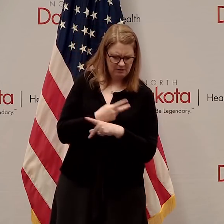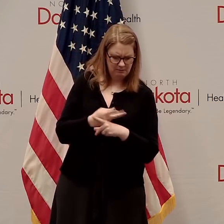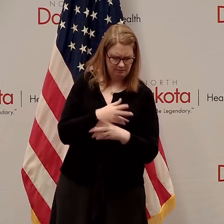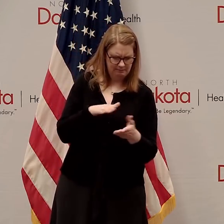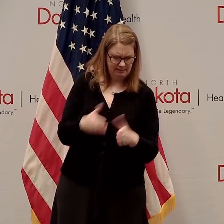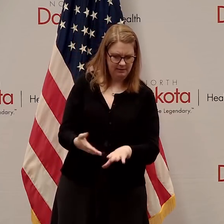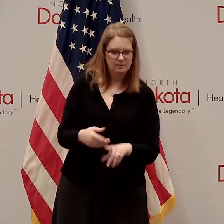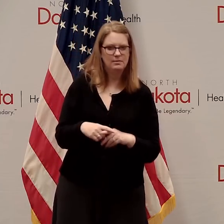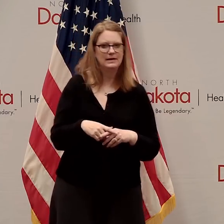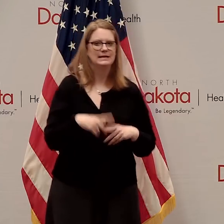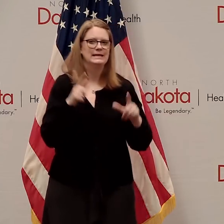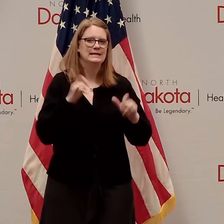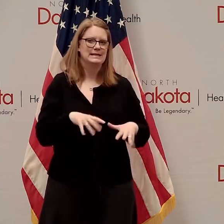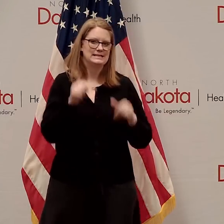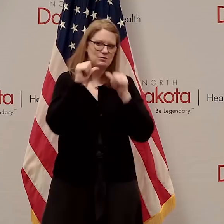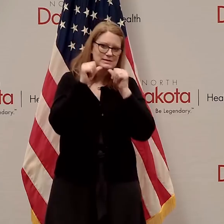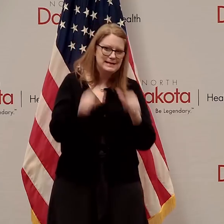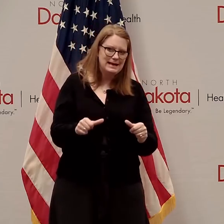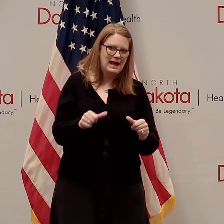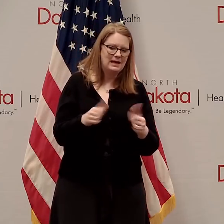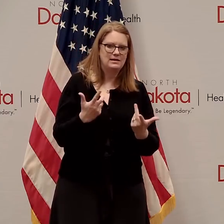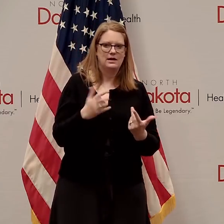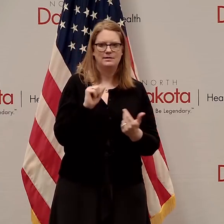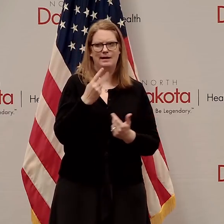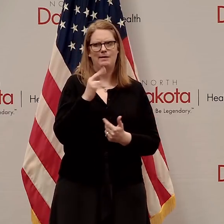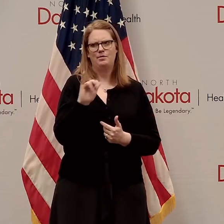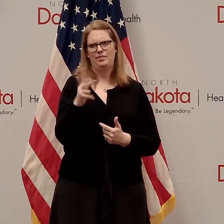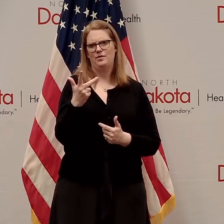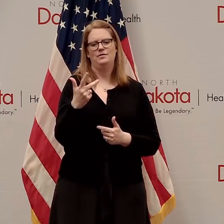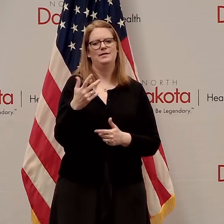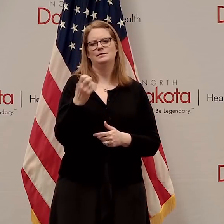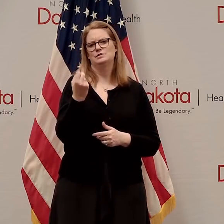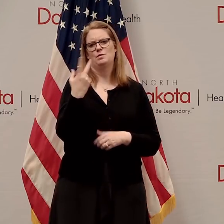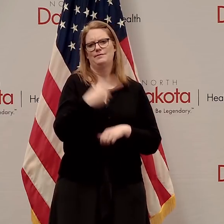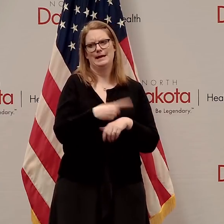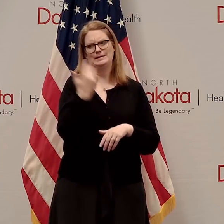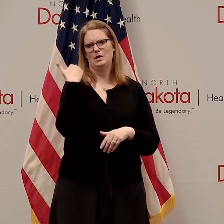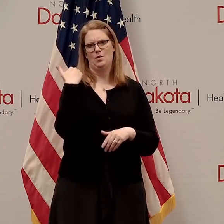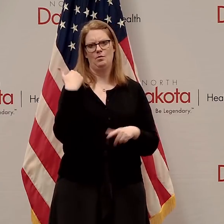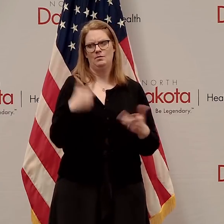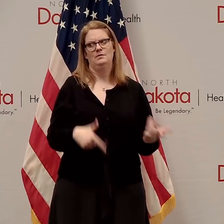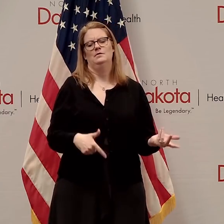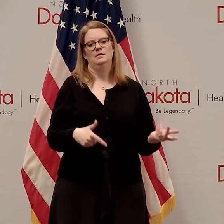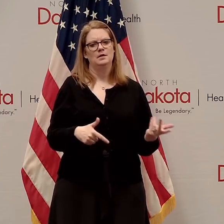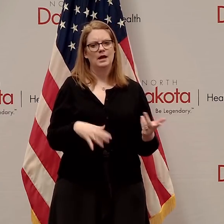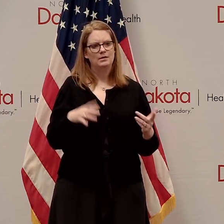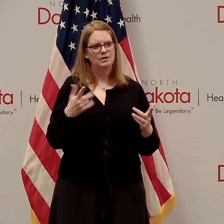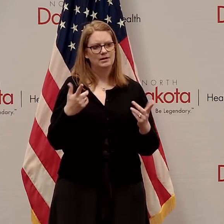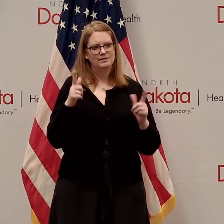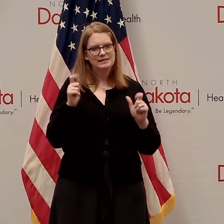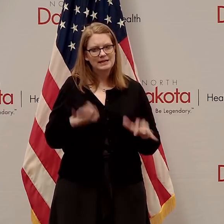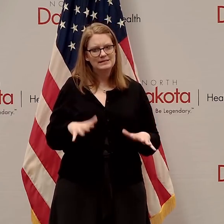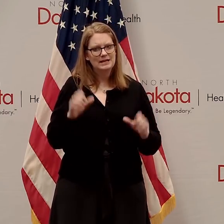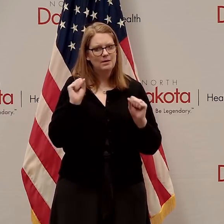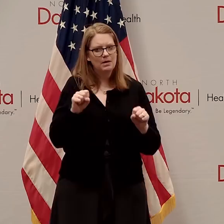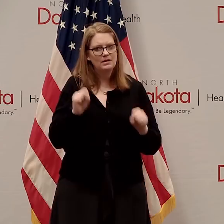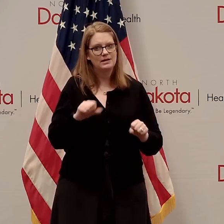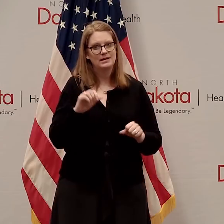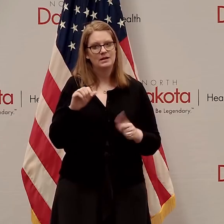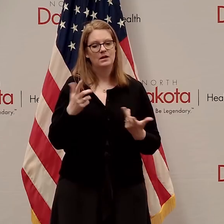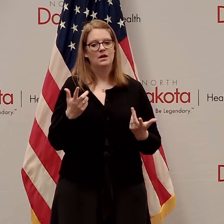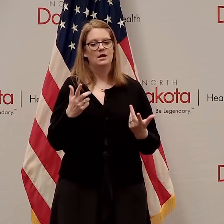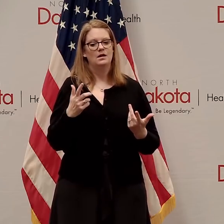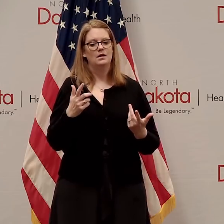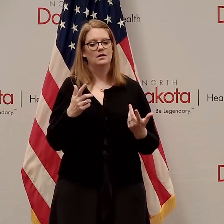testing was denied on April 3rd, that's like a century ago. That was 12 days ago in this thing. And we've got testing capabilities now that anybody that